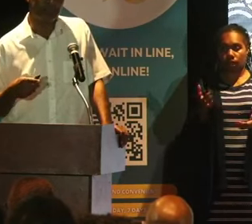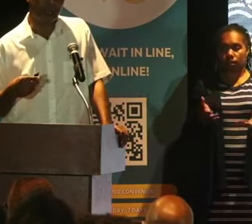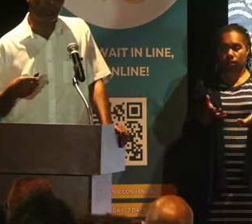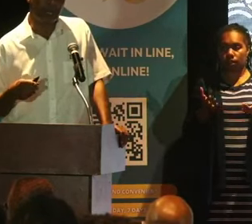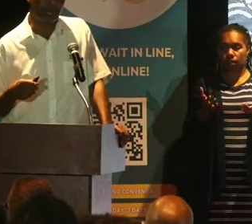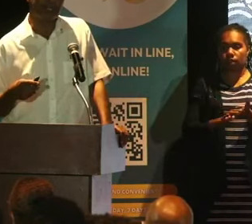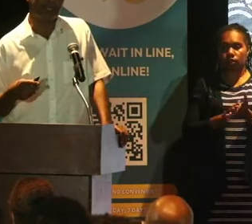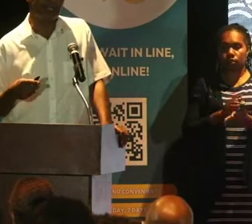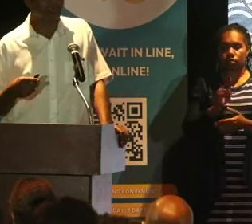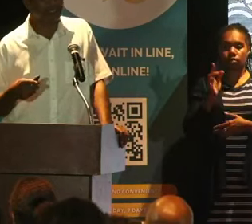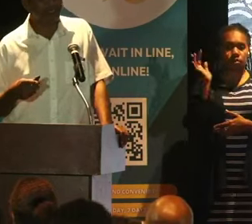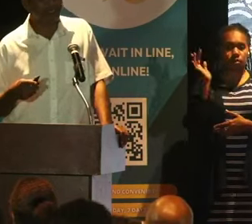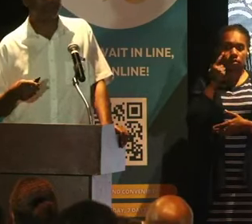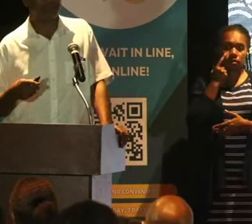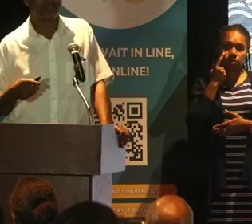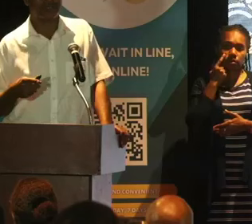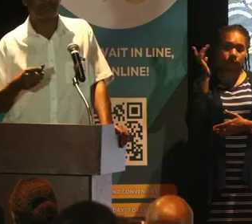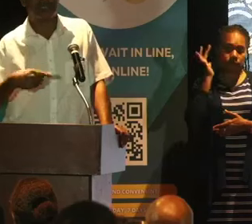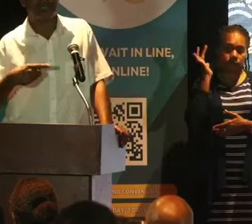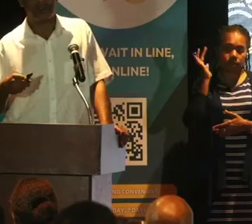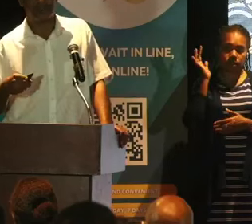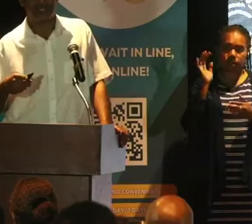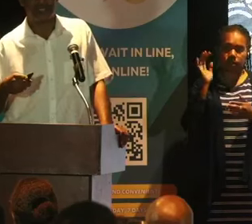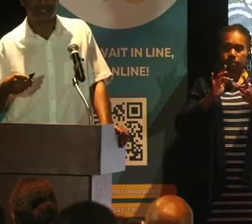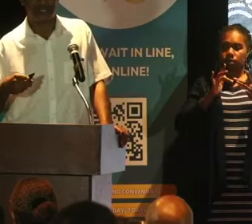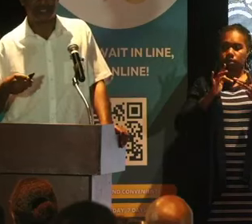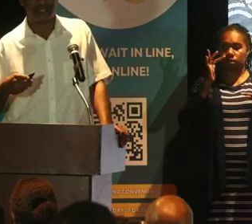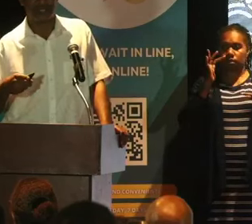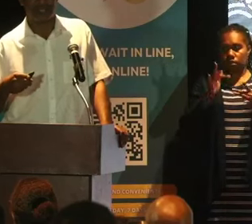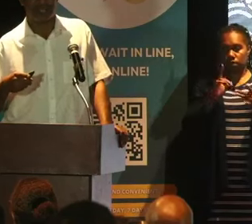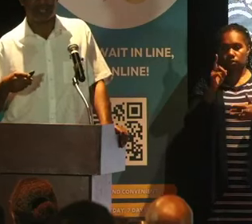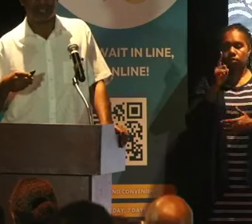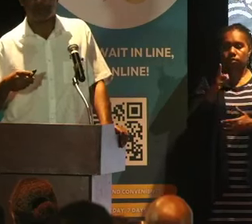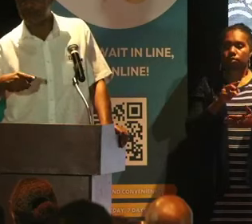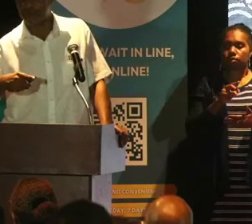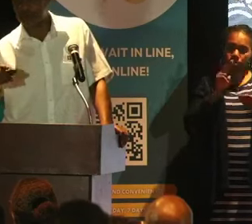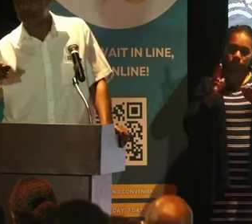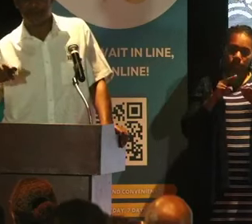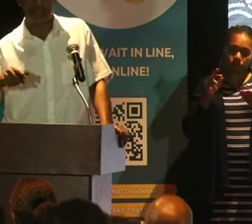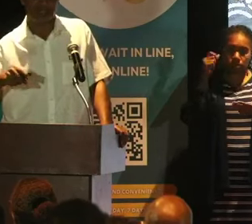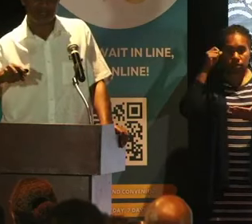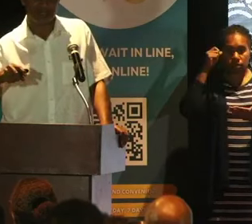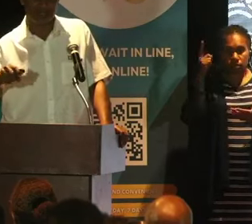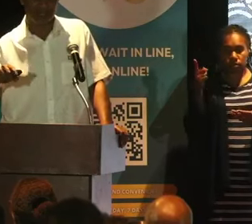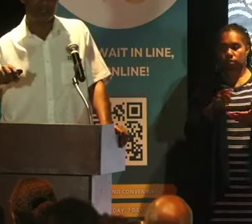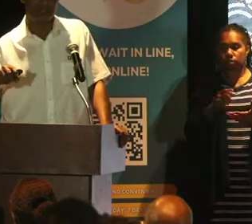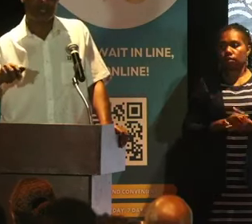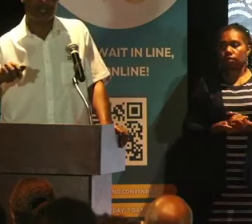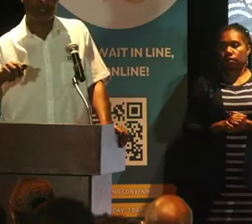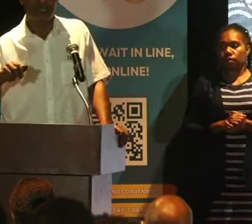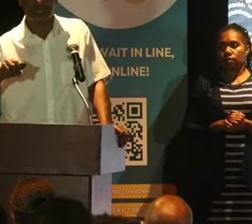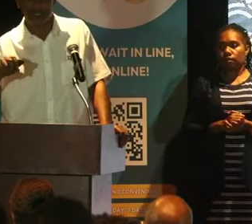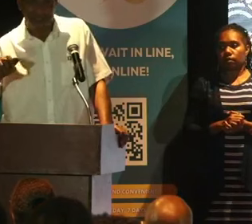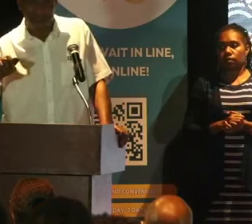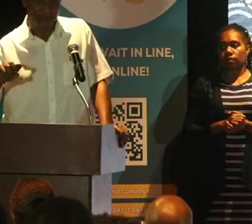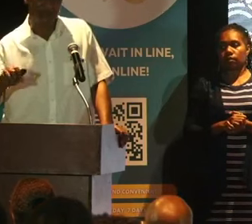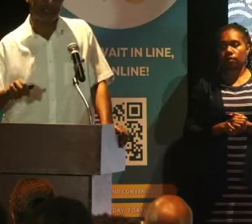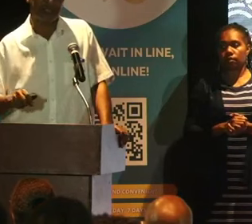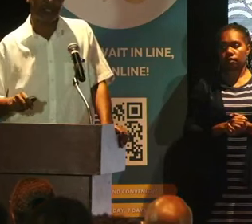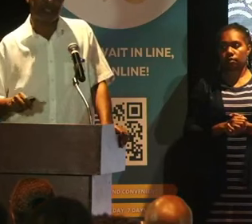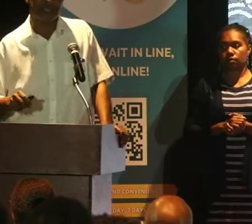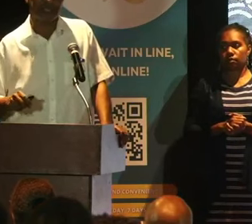do it online, it's much easier because it will be self-correcting. If you are going to fill a section where it is